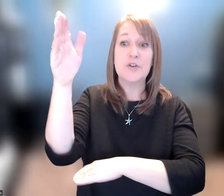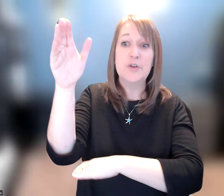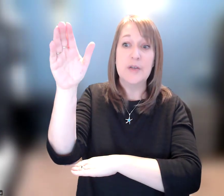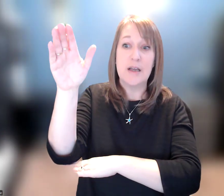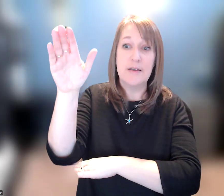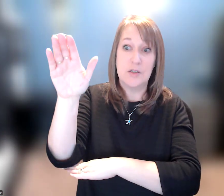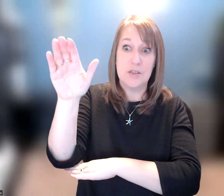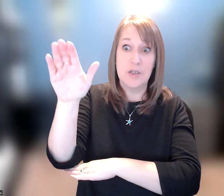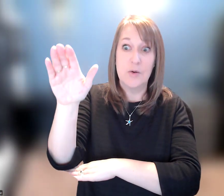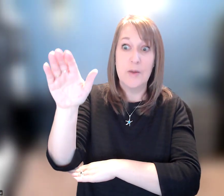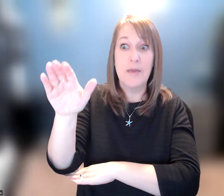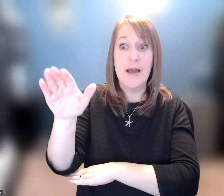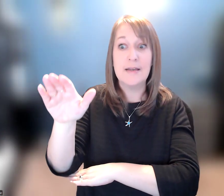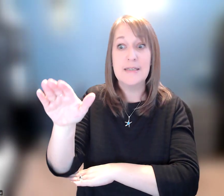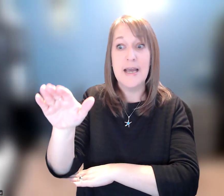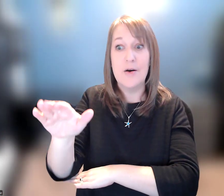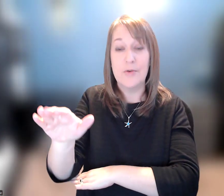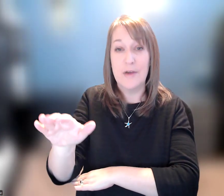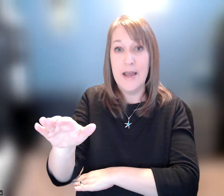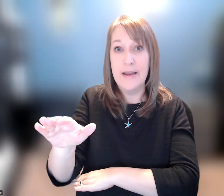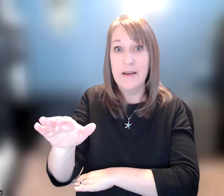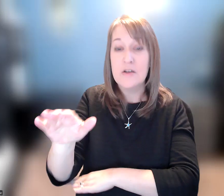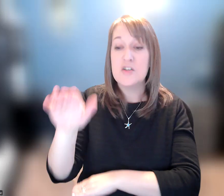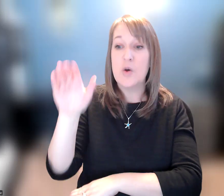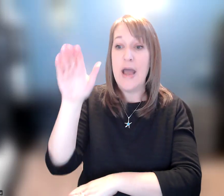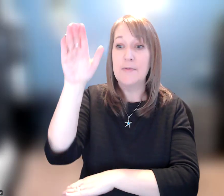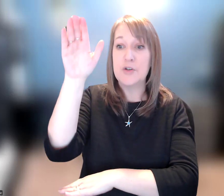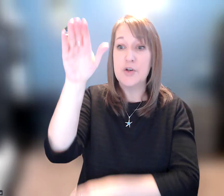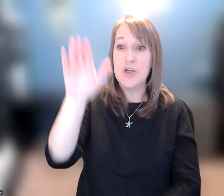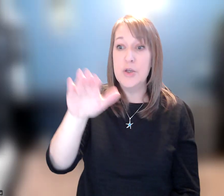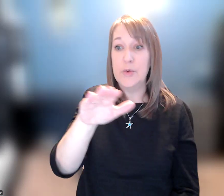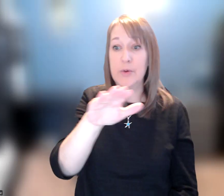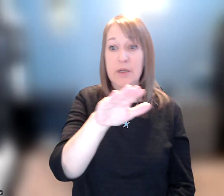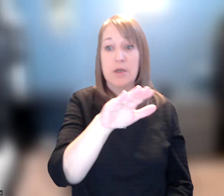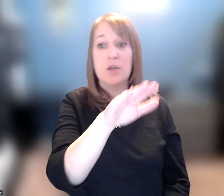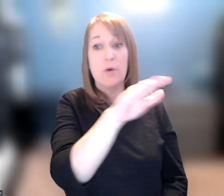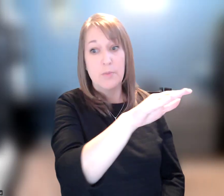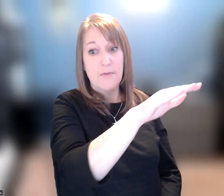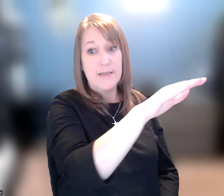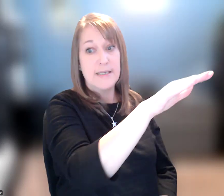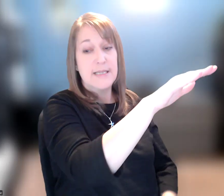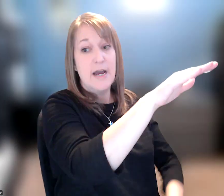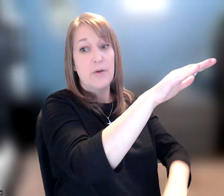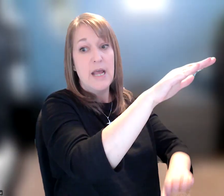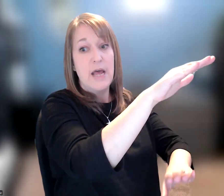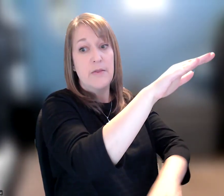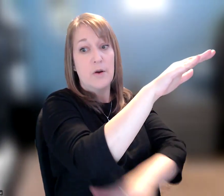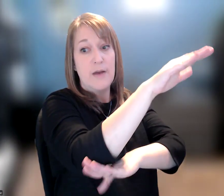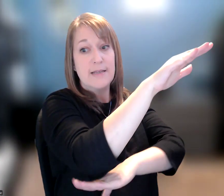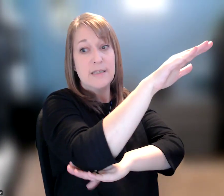afternoon, it kind of starts going back down, right? So afternoon You want your palm facing down, and then the horizon is going